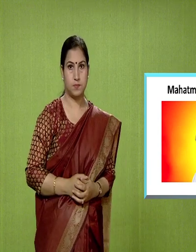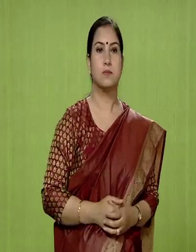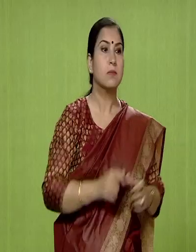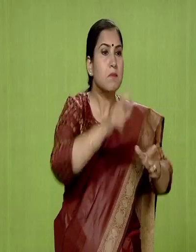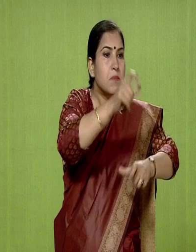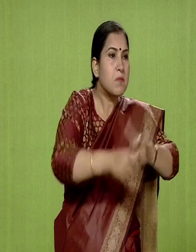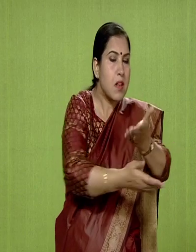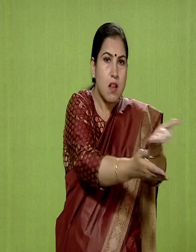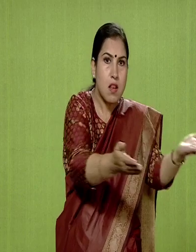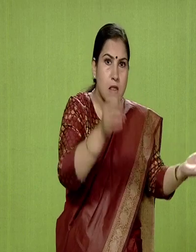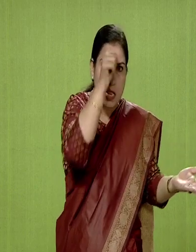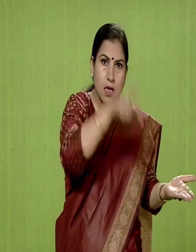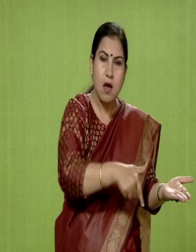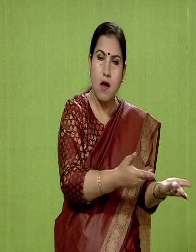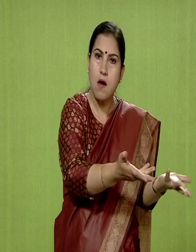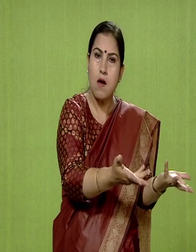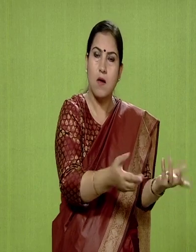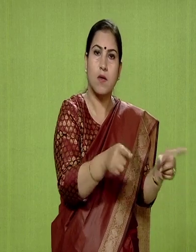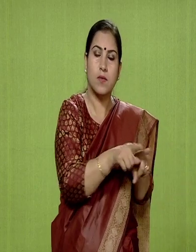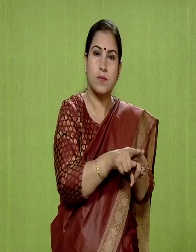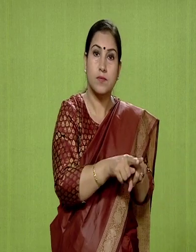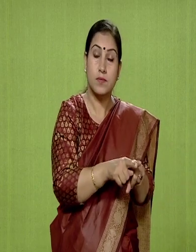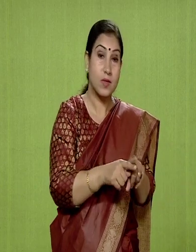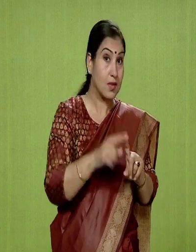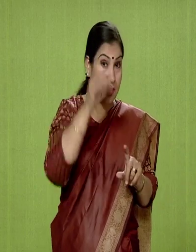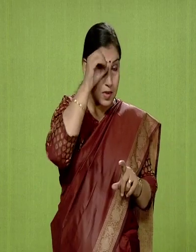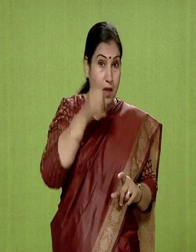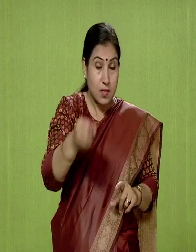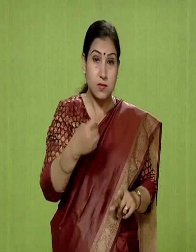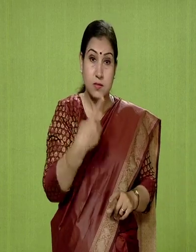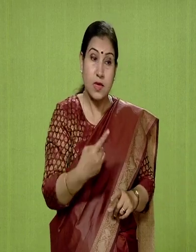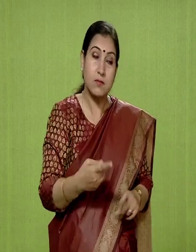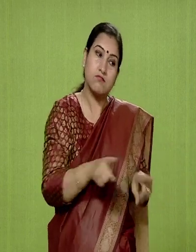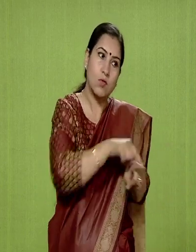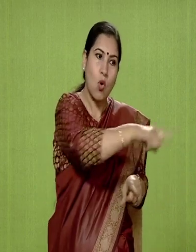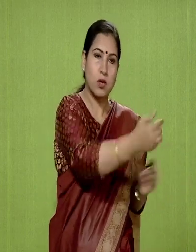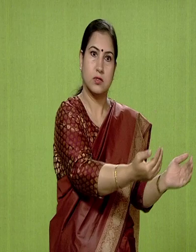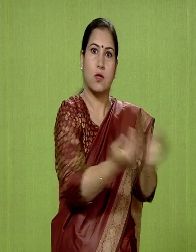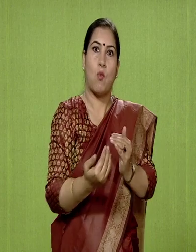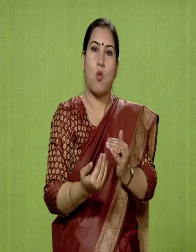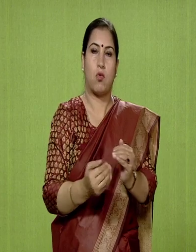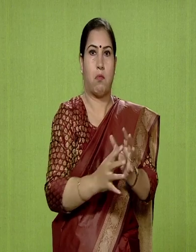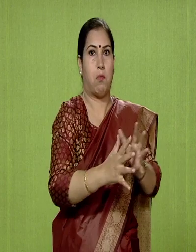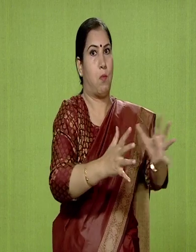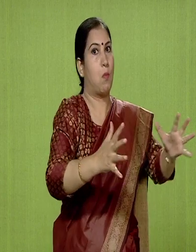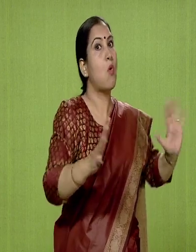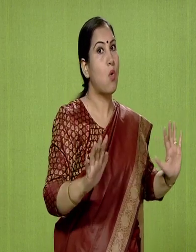The people of India participated in the non-cooperation movement in large numbers.